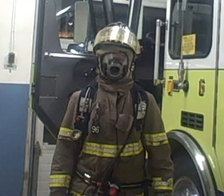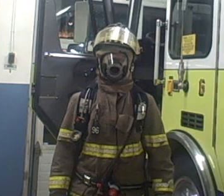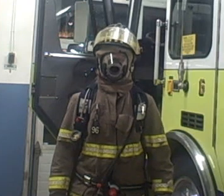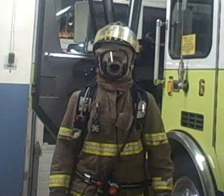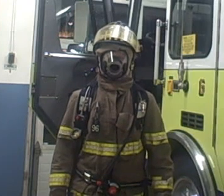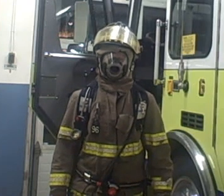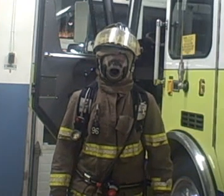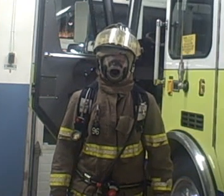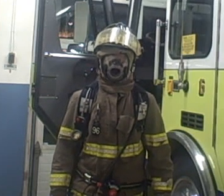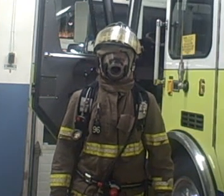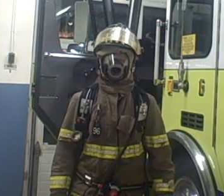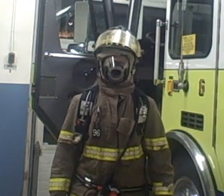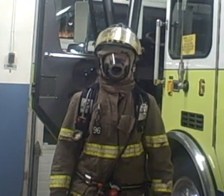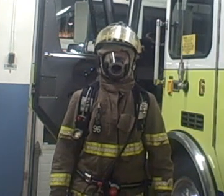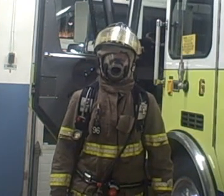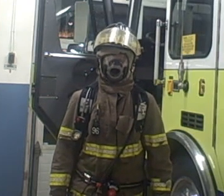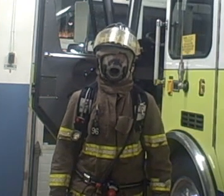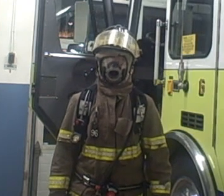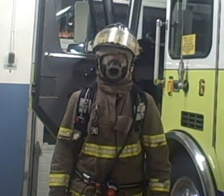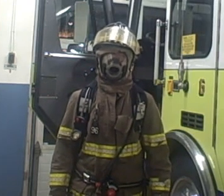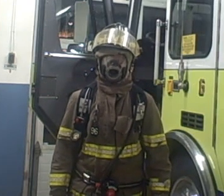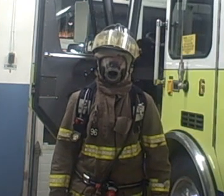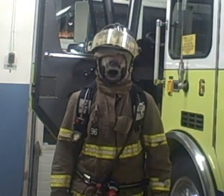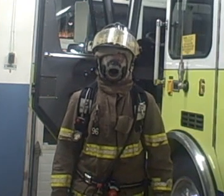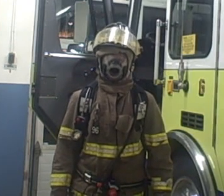Thomas and Castor Park. Now for the deputy and the protective.